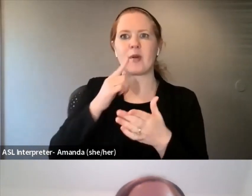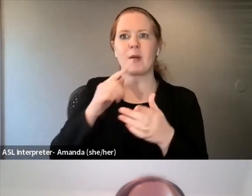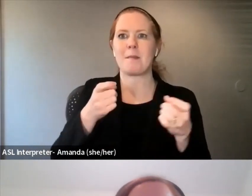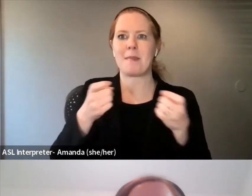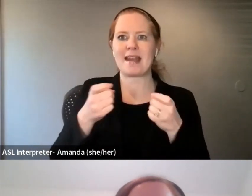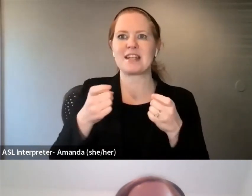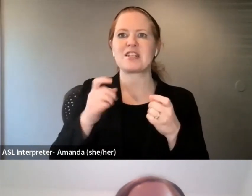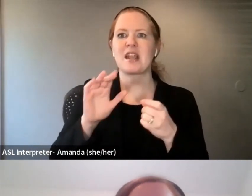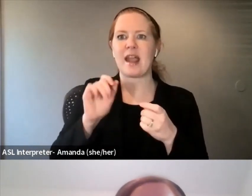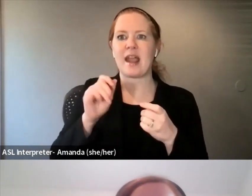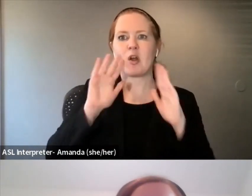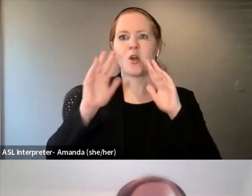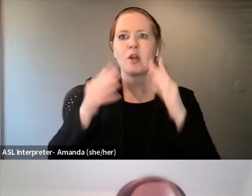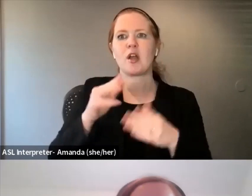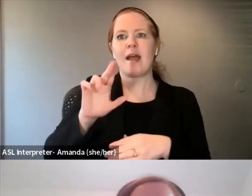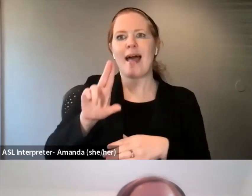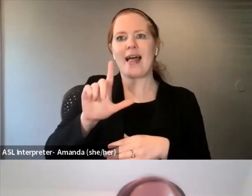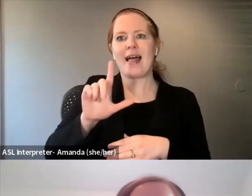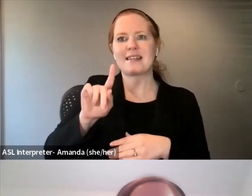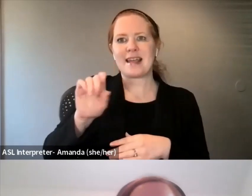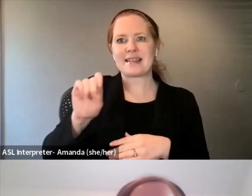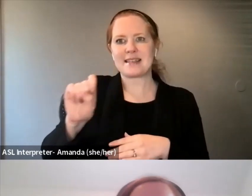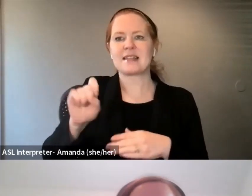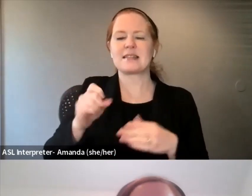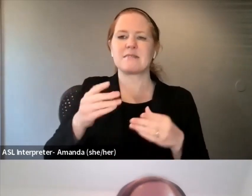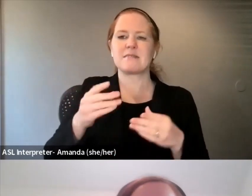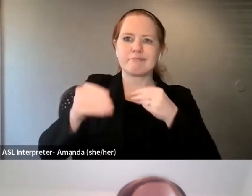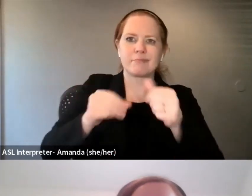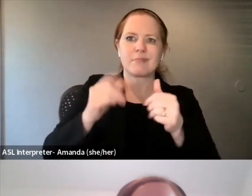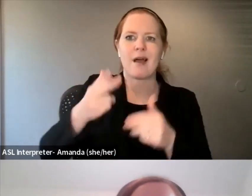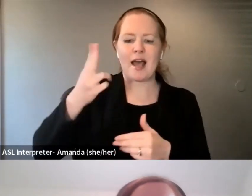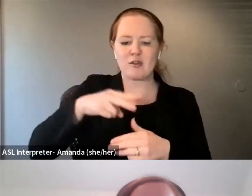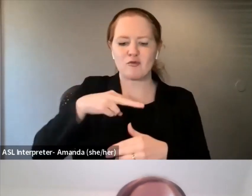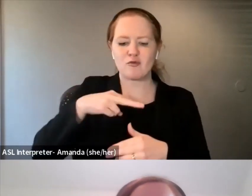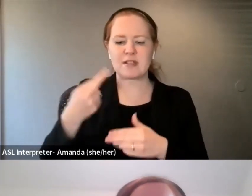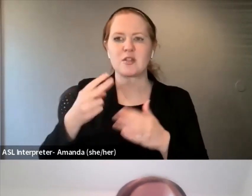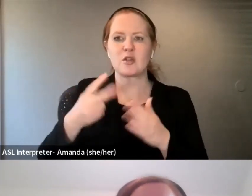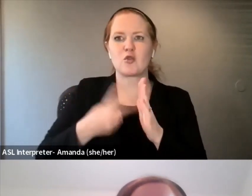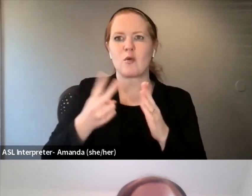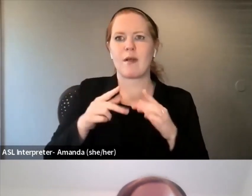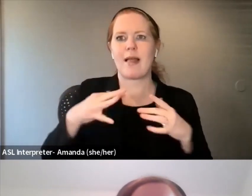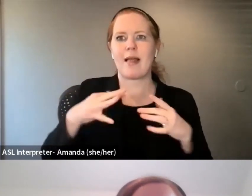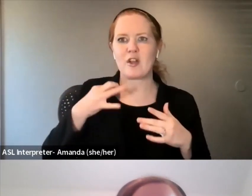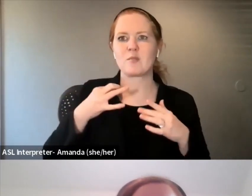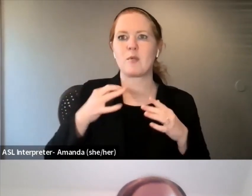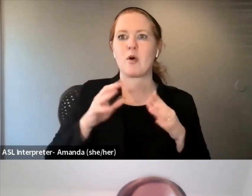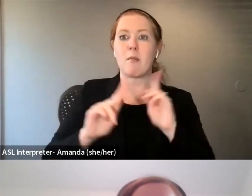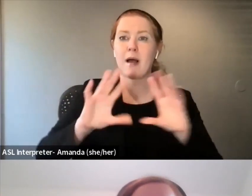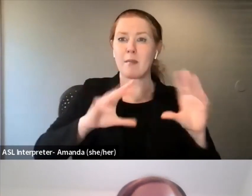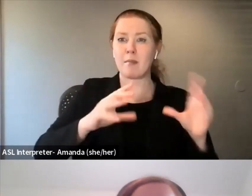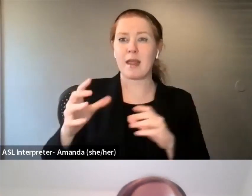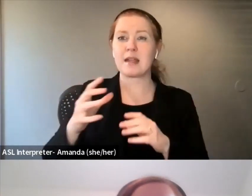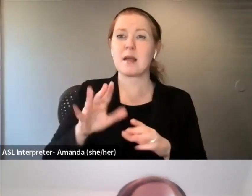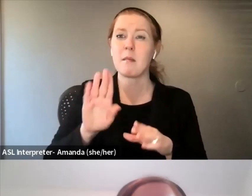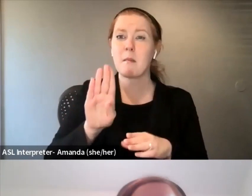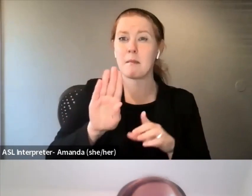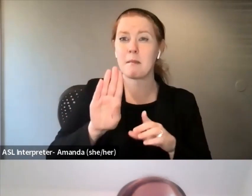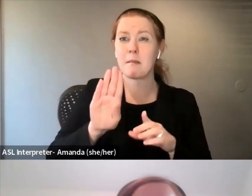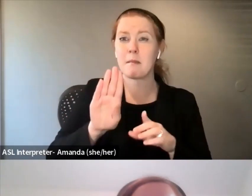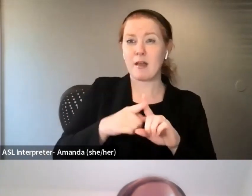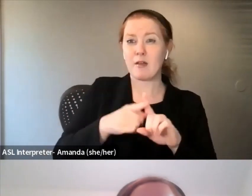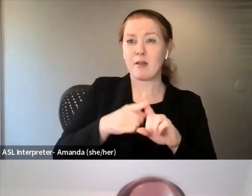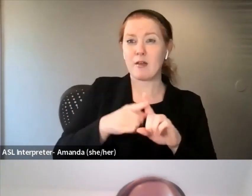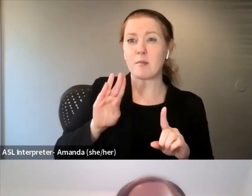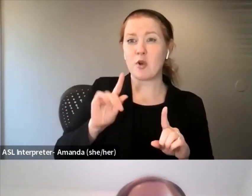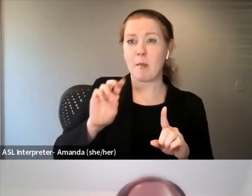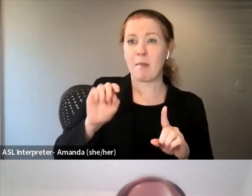LTSS utilization and expenditures among high-risk dual-eligible populations. She received her bachelor's degree from Dartmouth College with a double